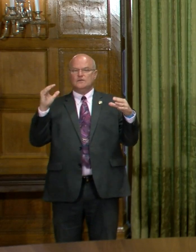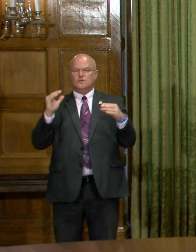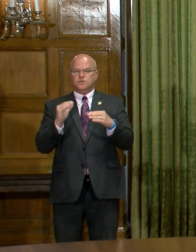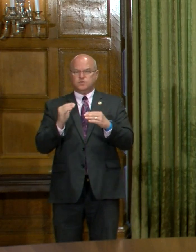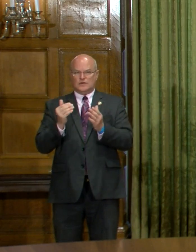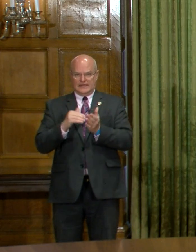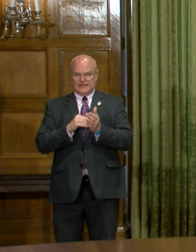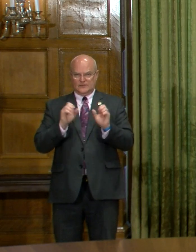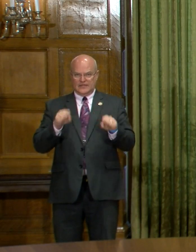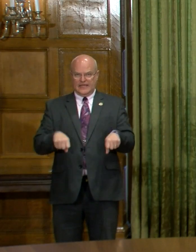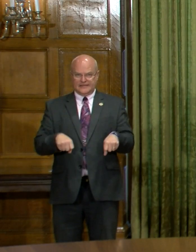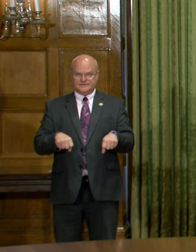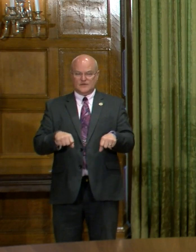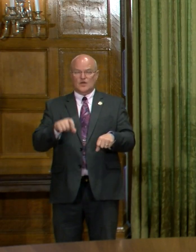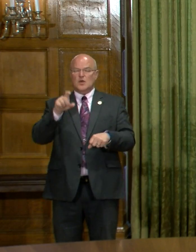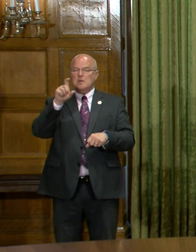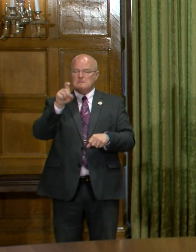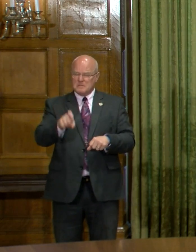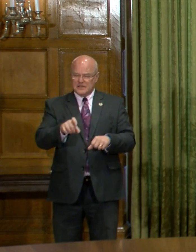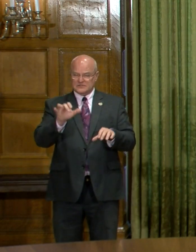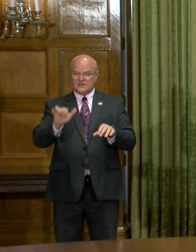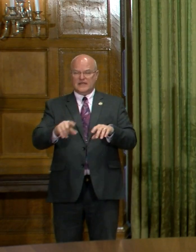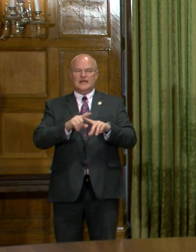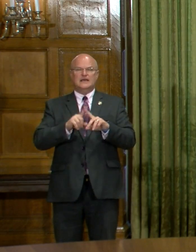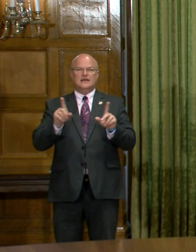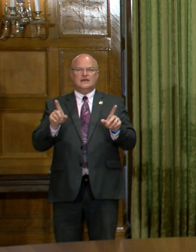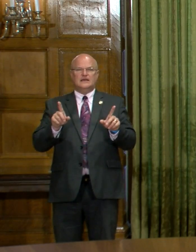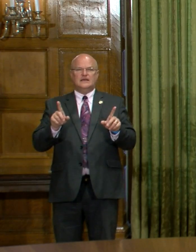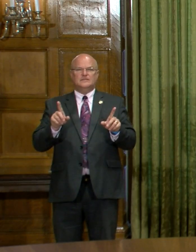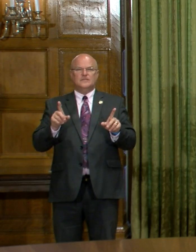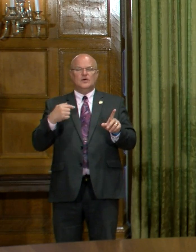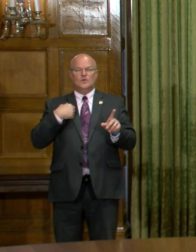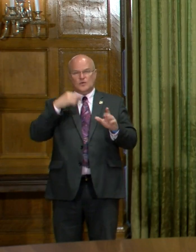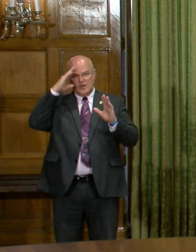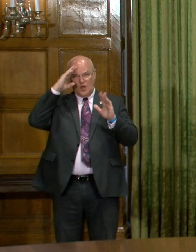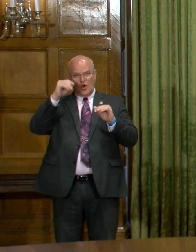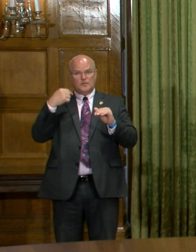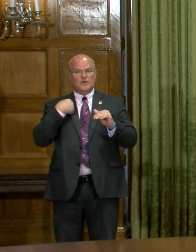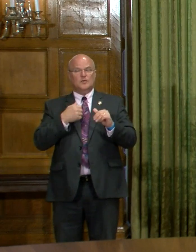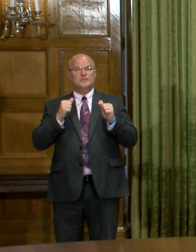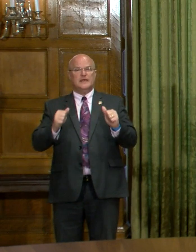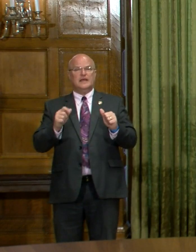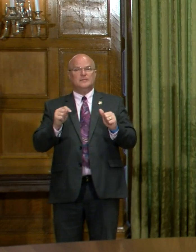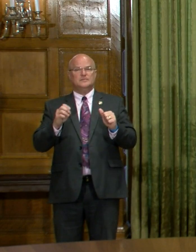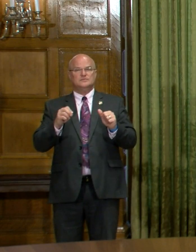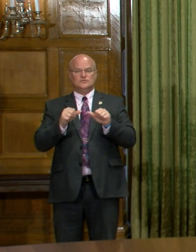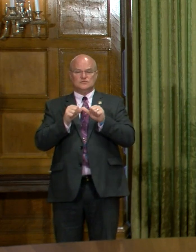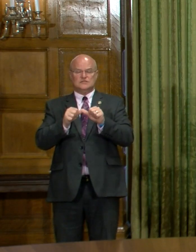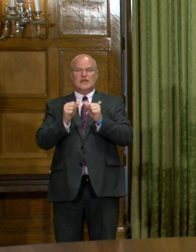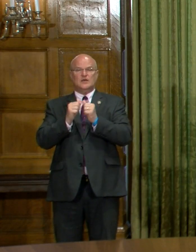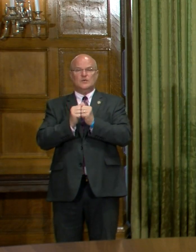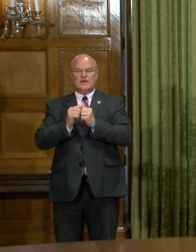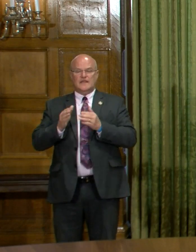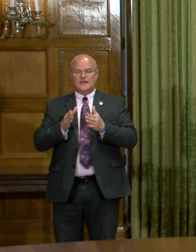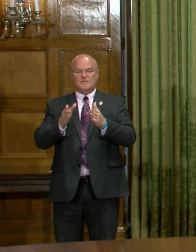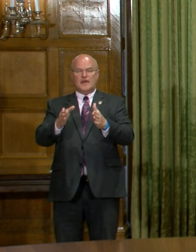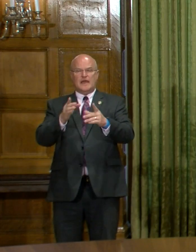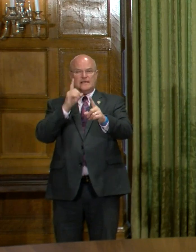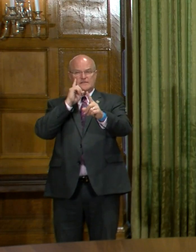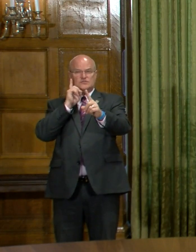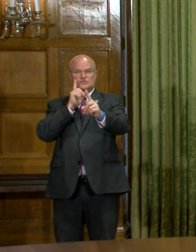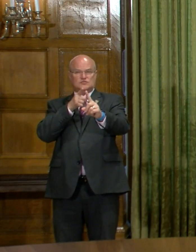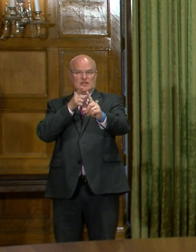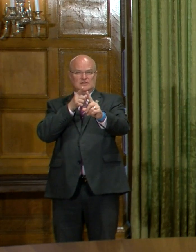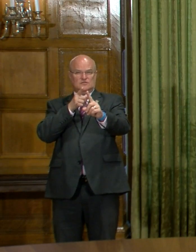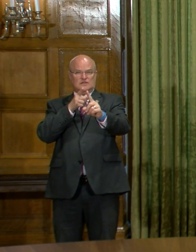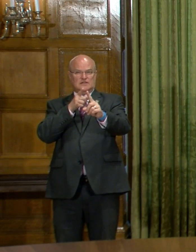back down again. We have to do that, but we hope that we'll be able to stick with the path, the